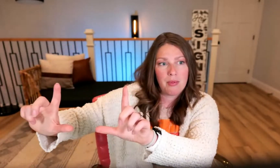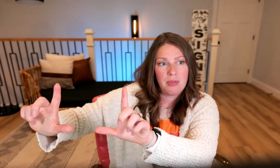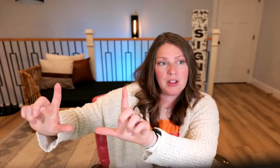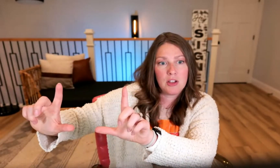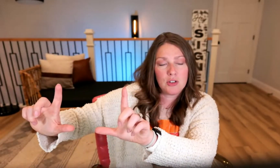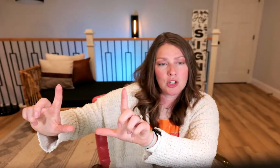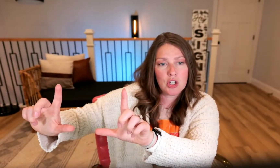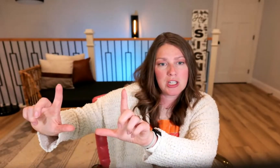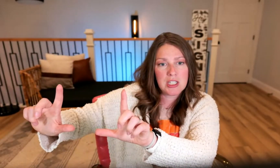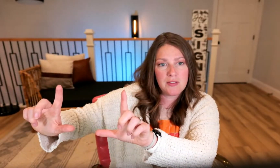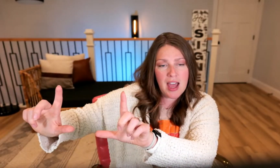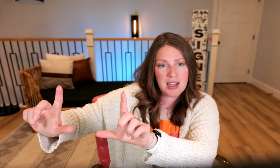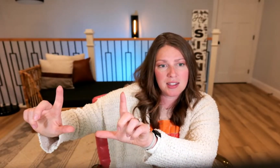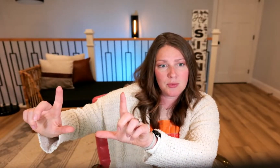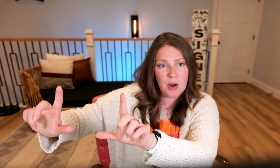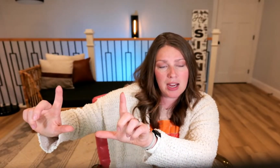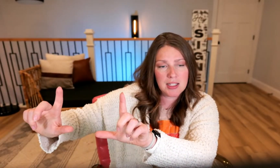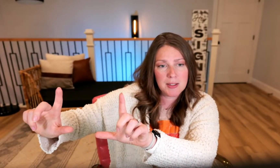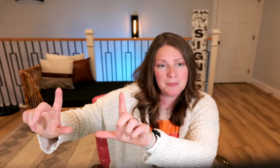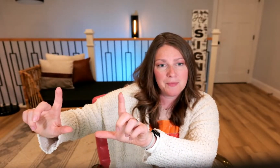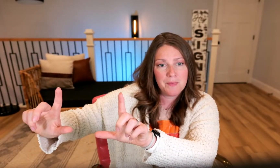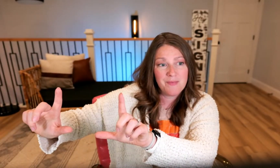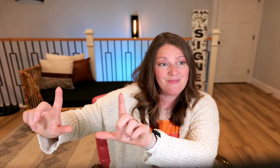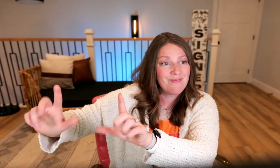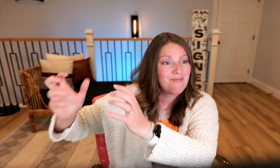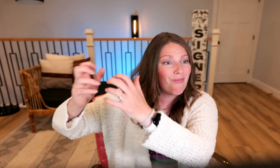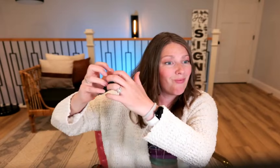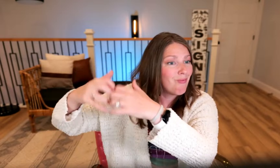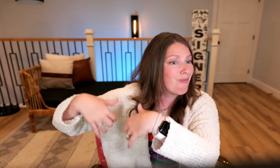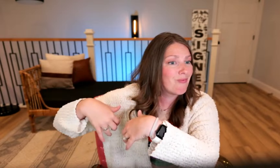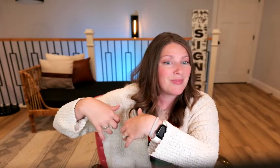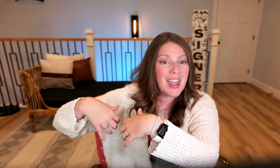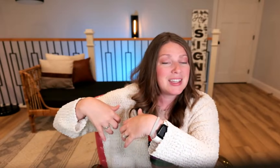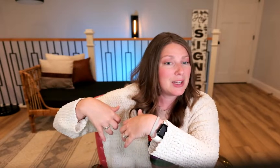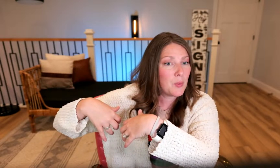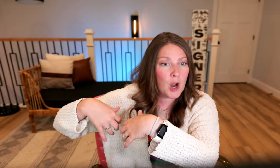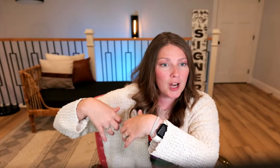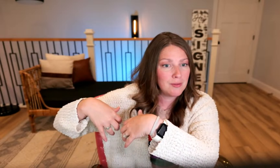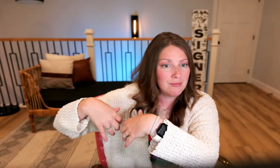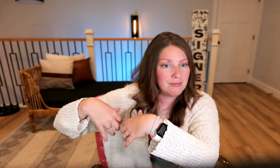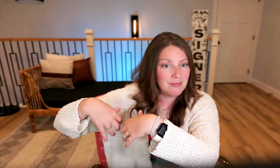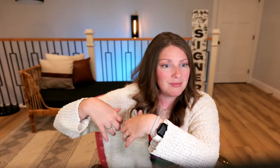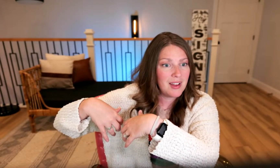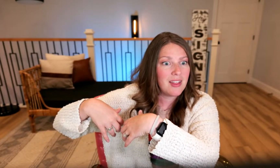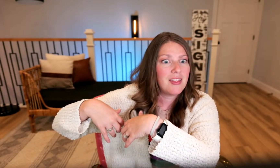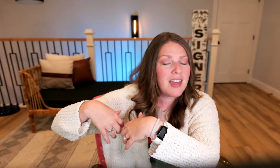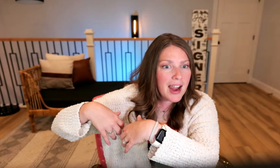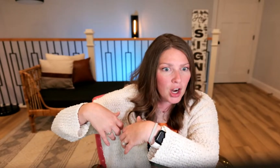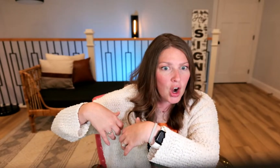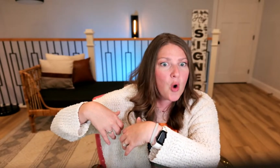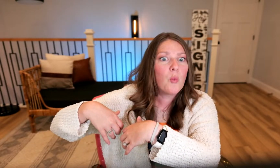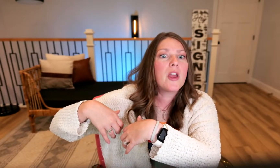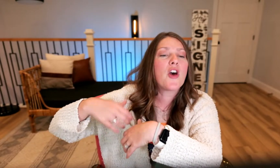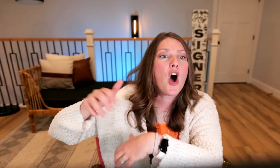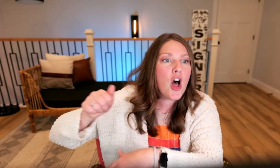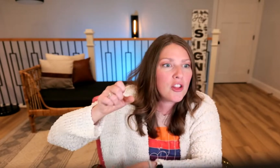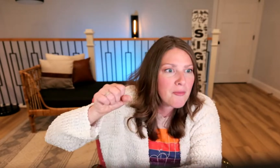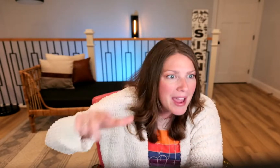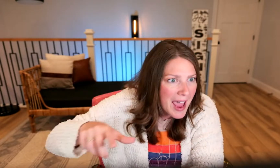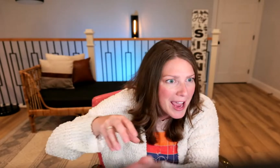the little screened device, right? It didn't work. There, with all of my